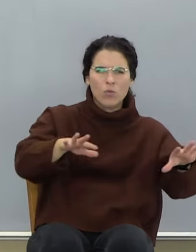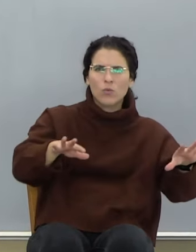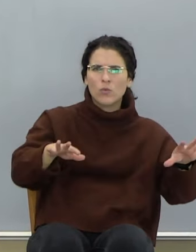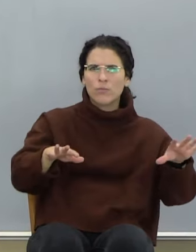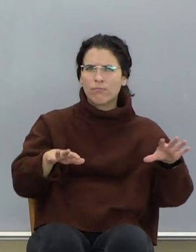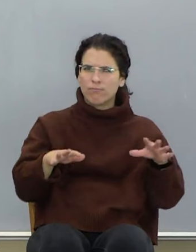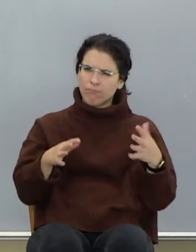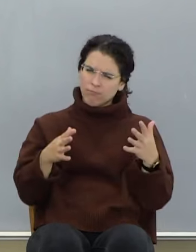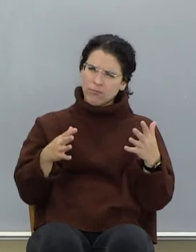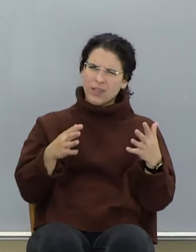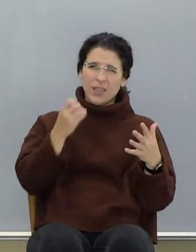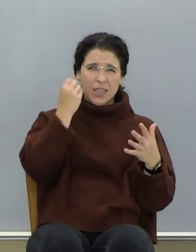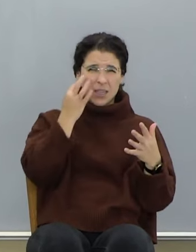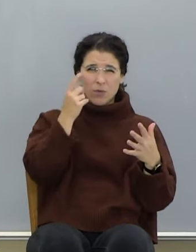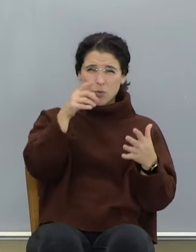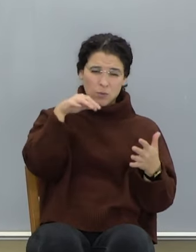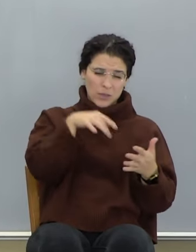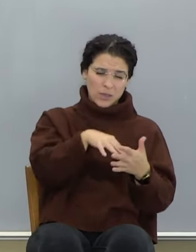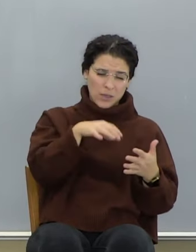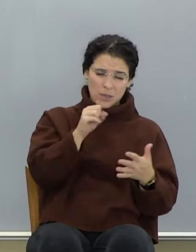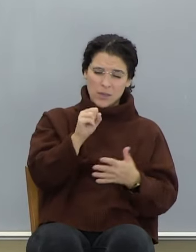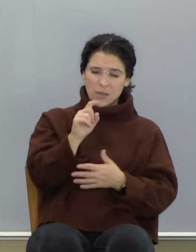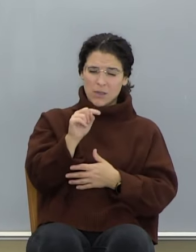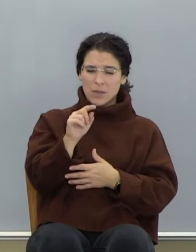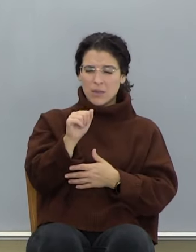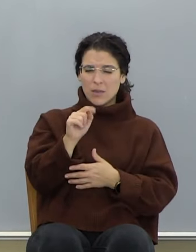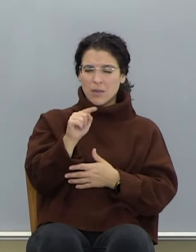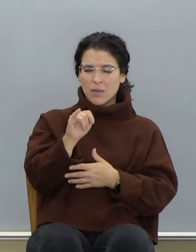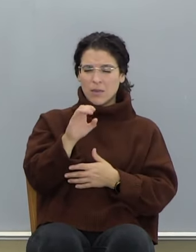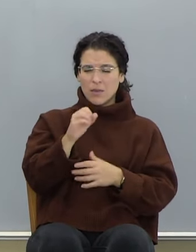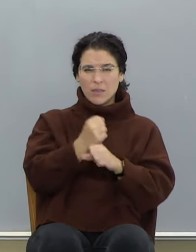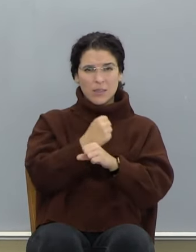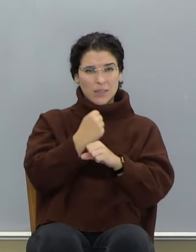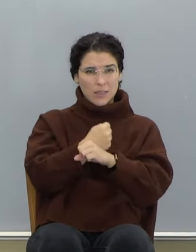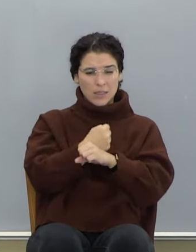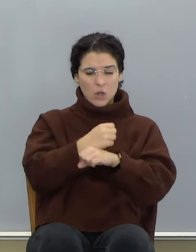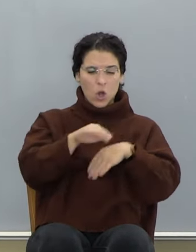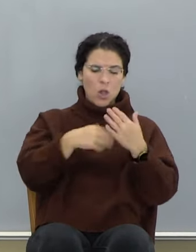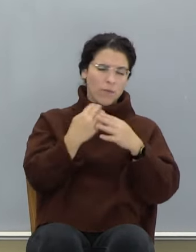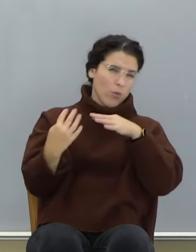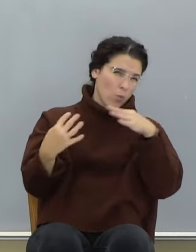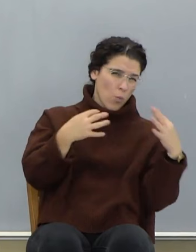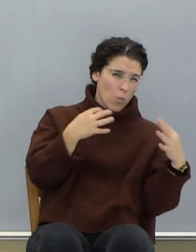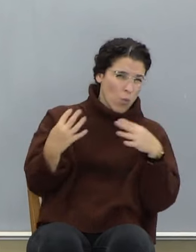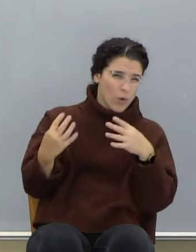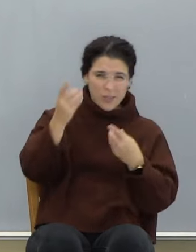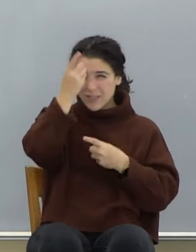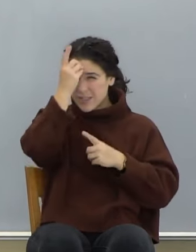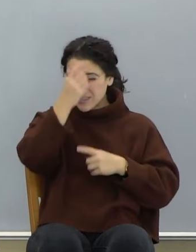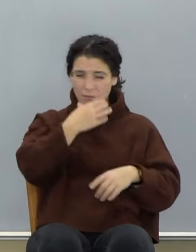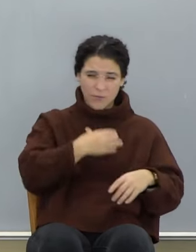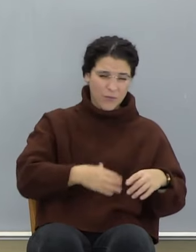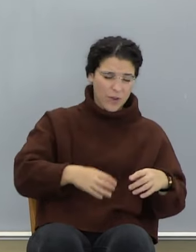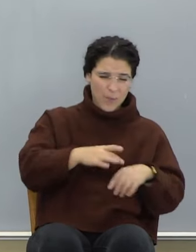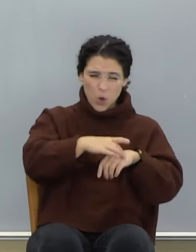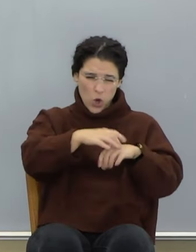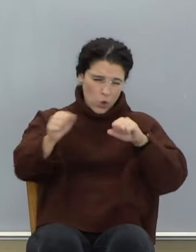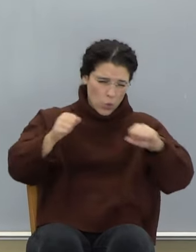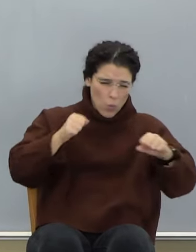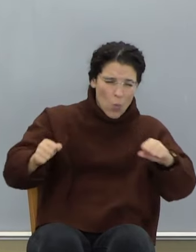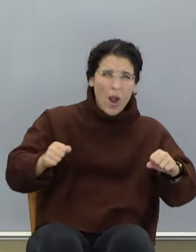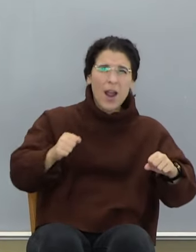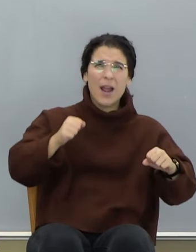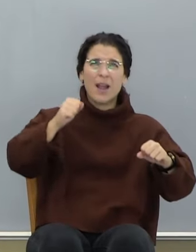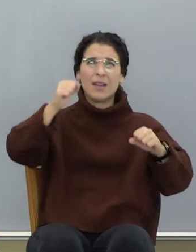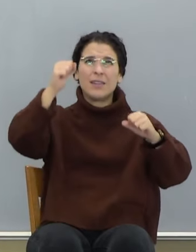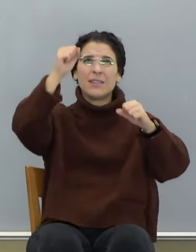And yet, if you study statistically all of the wars, diseases, famines, earthquakes, meteorological catastrophes